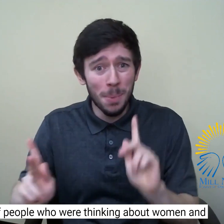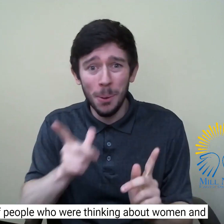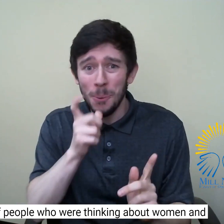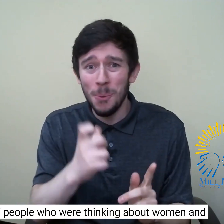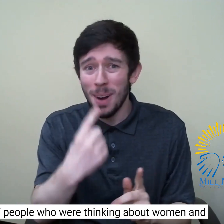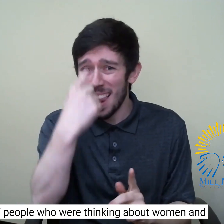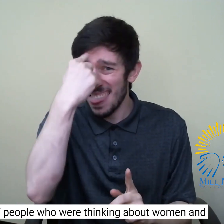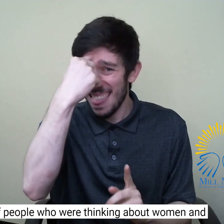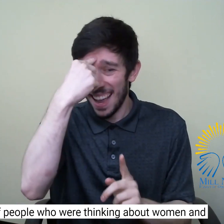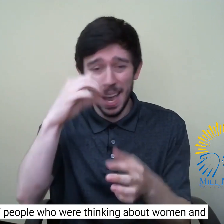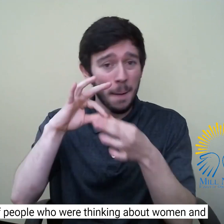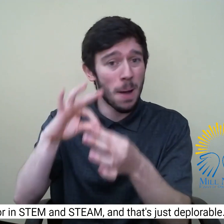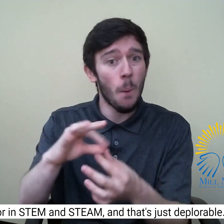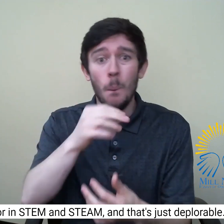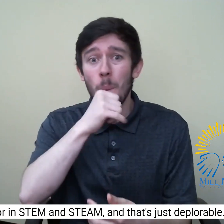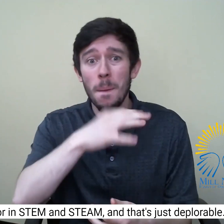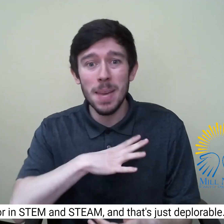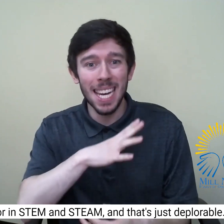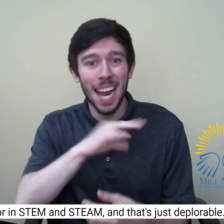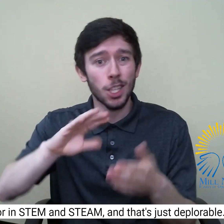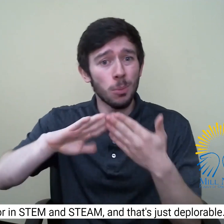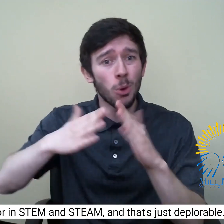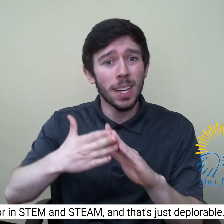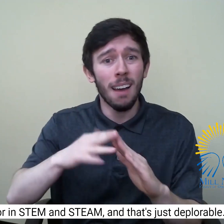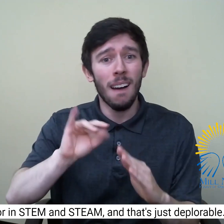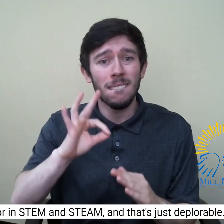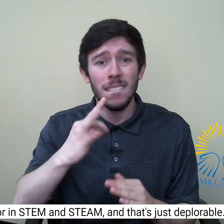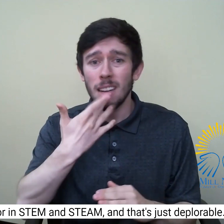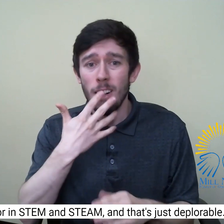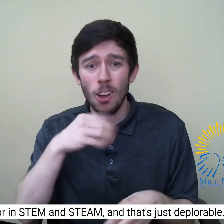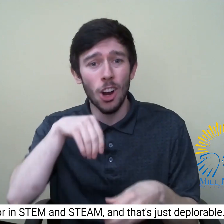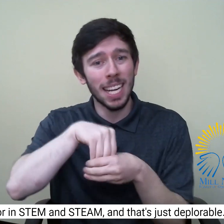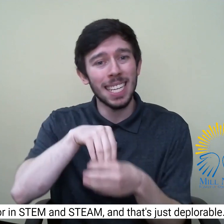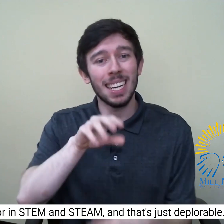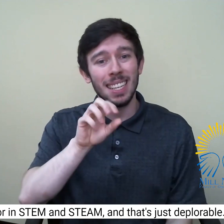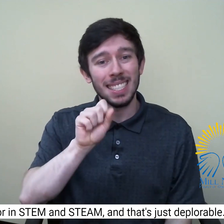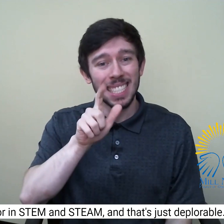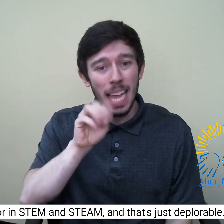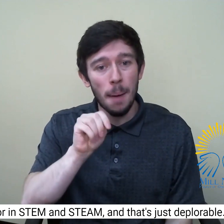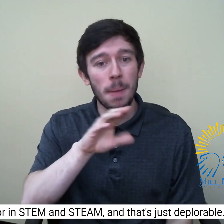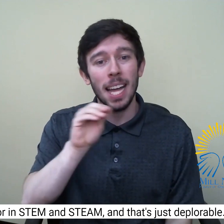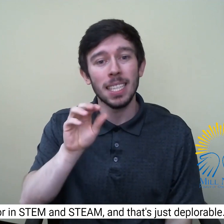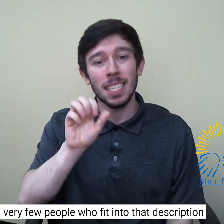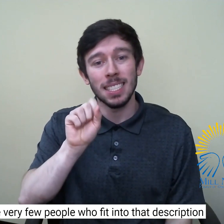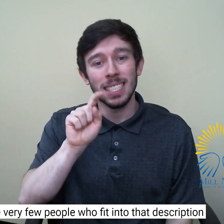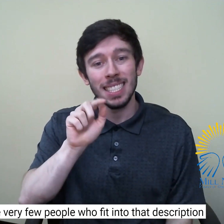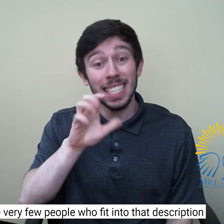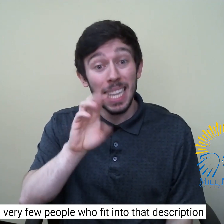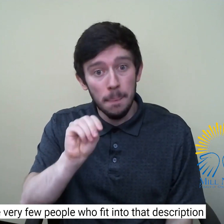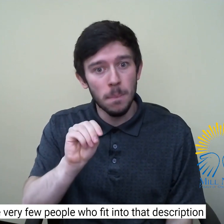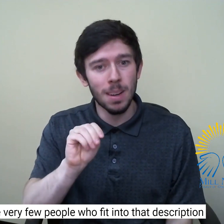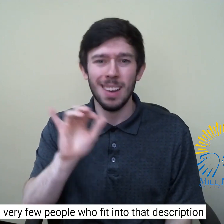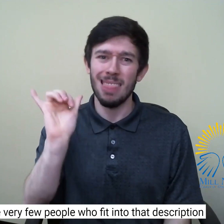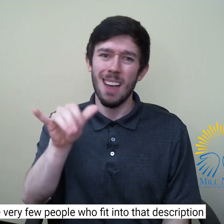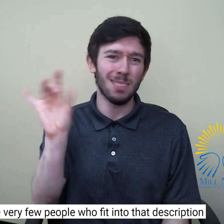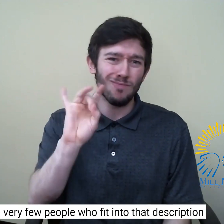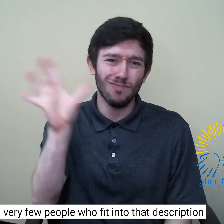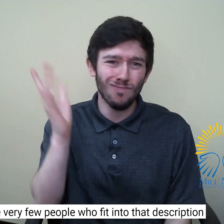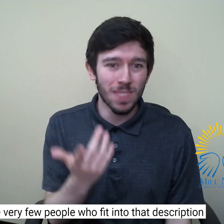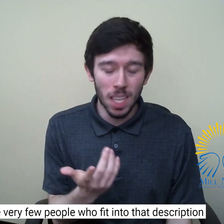about women and communities of color in STEM and STEAM, and that's just deplorable. And so we, the very